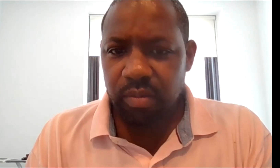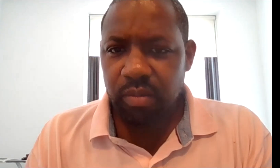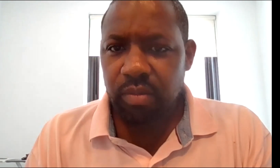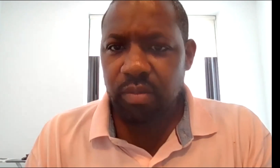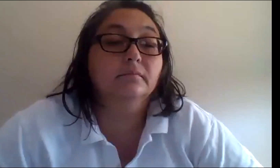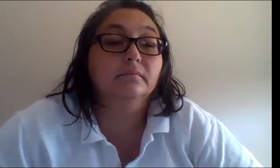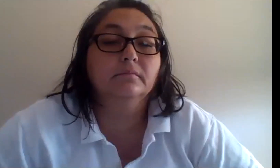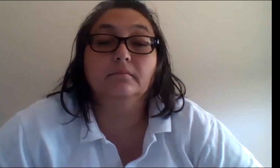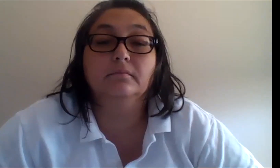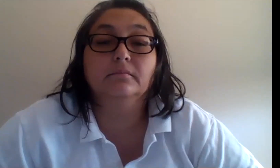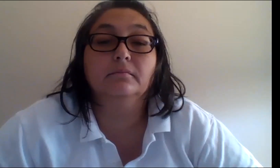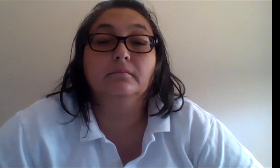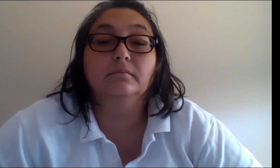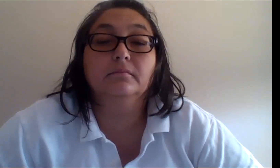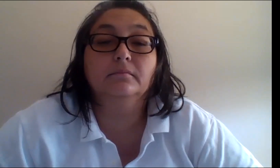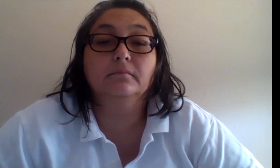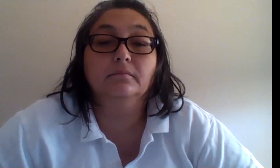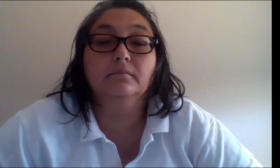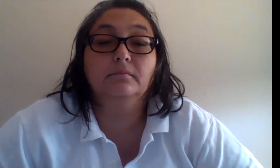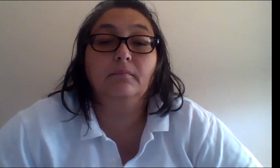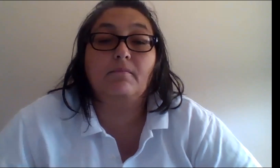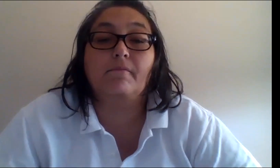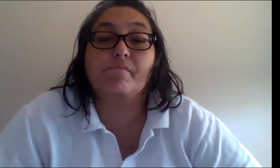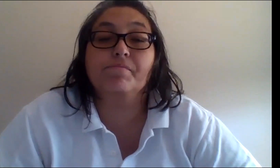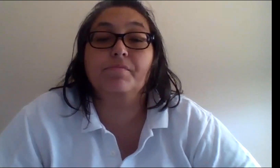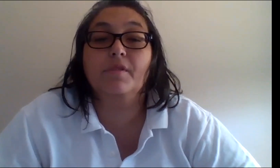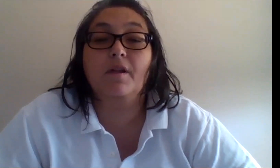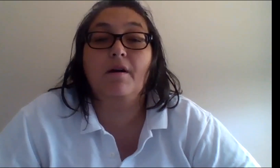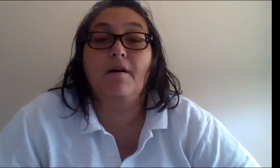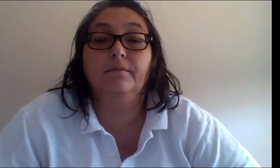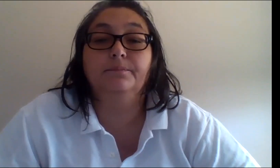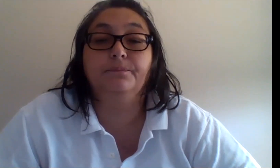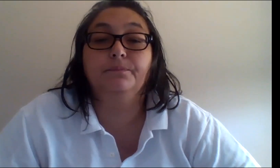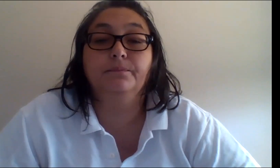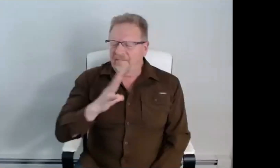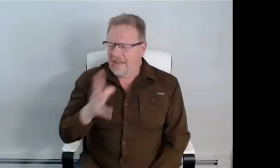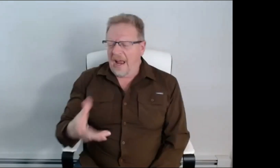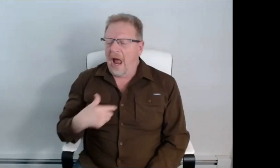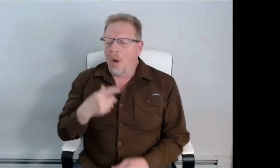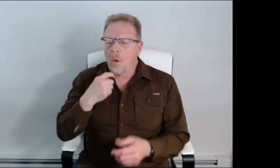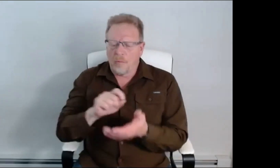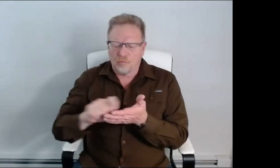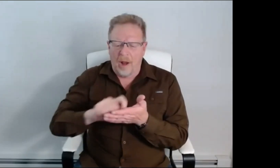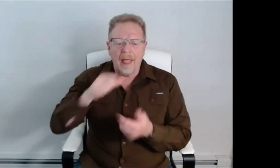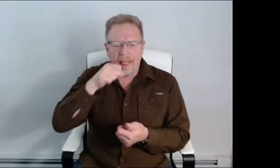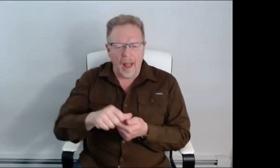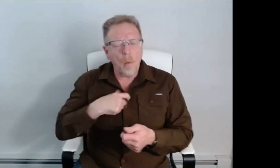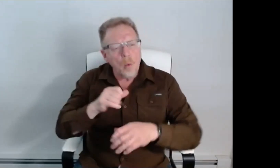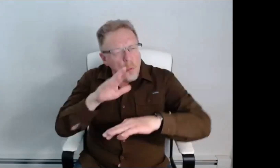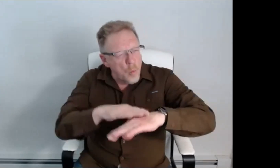I just, no, I think Wednesday's fine. I'll work on a letter. I should warn people that I'm very new